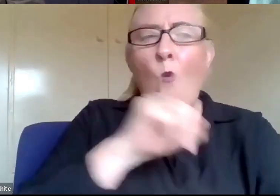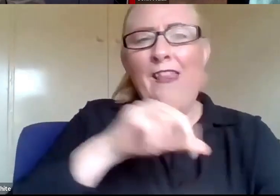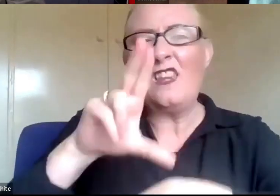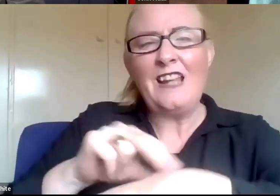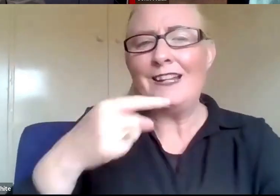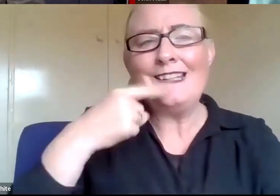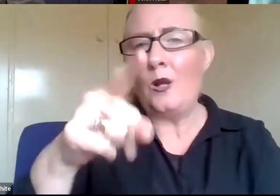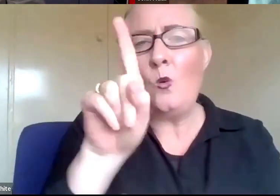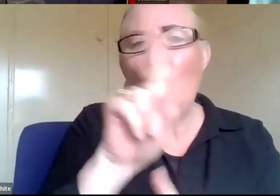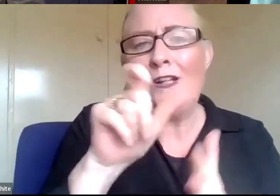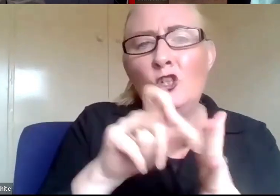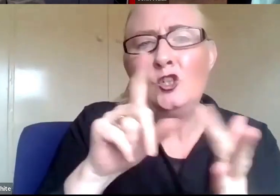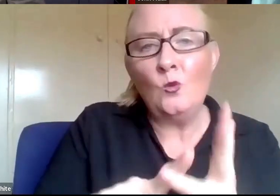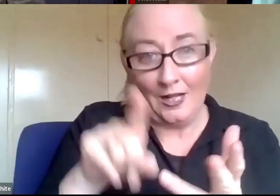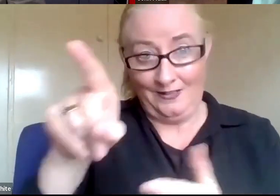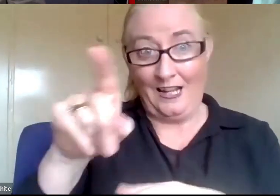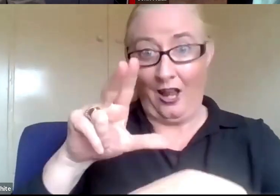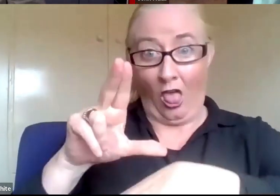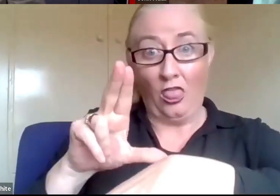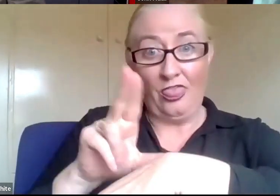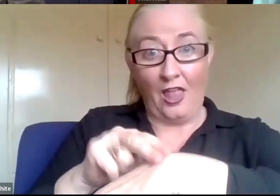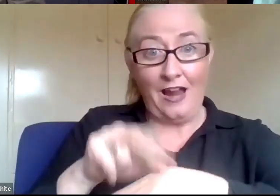There's the authority of